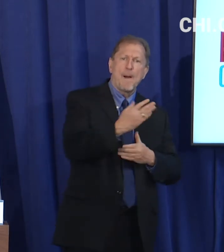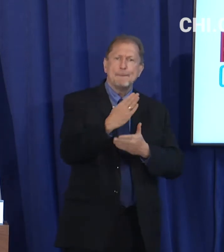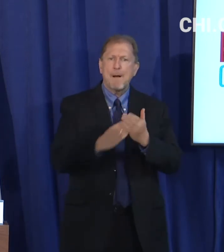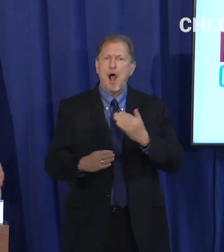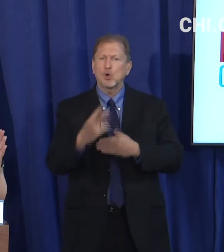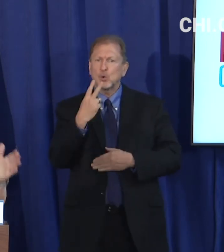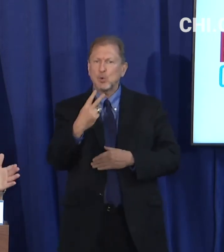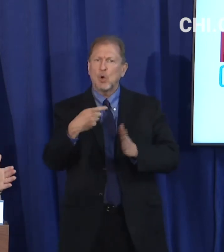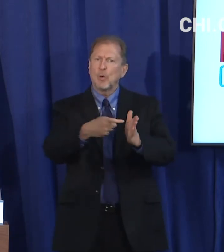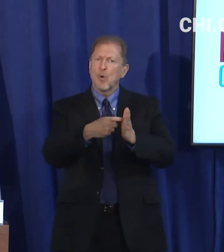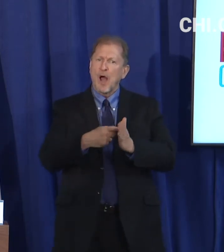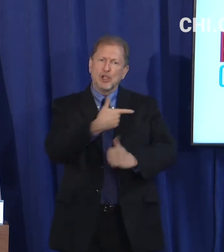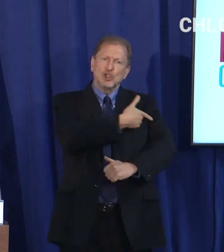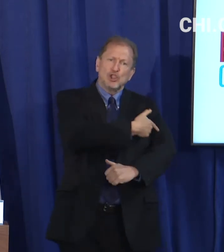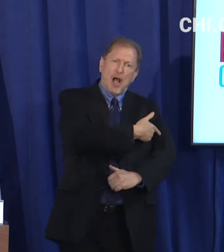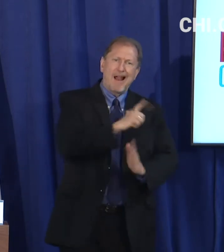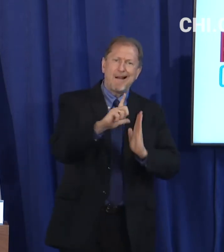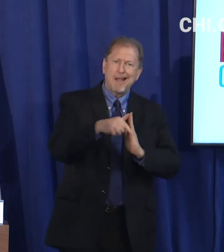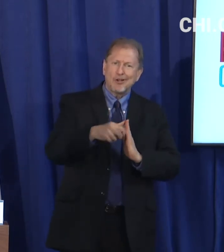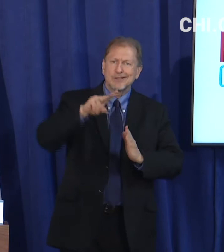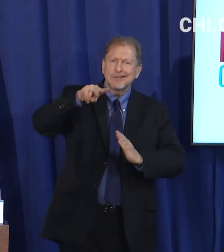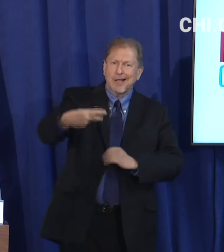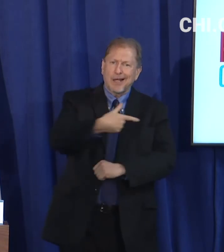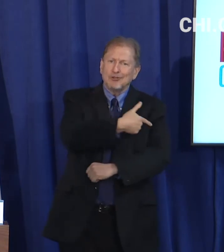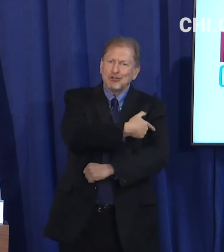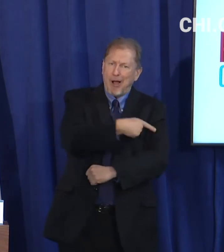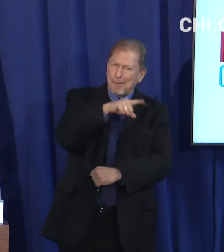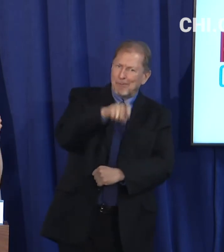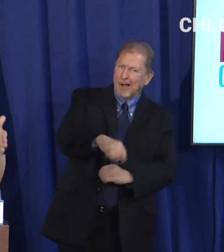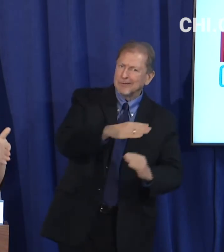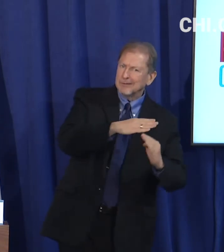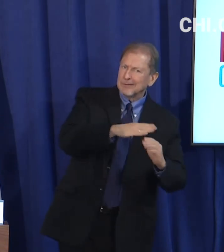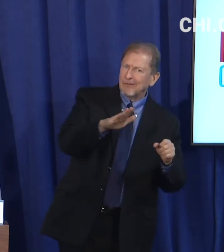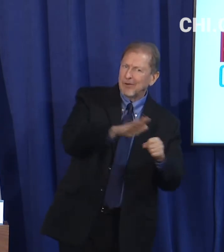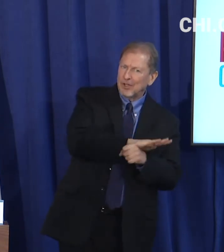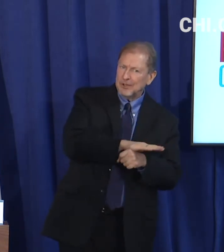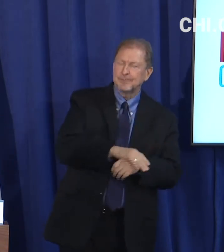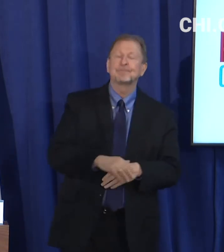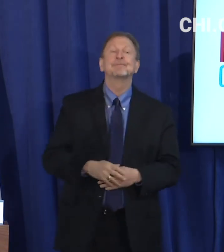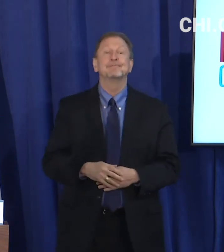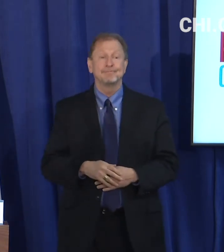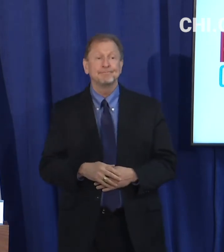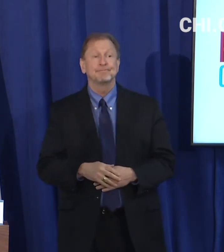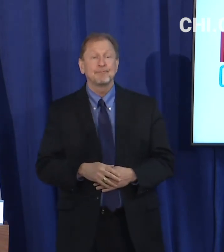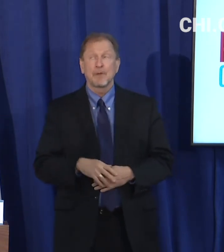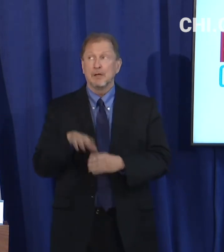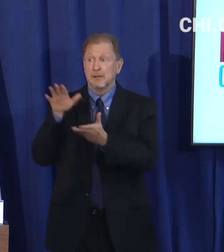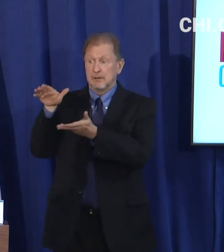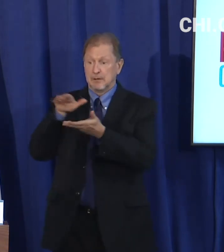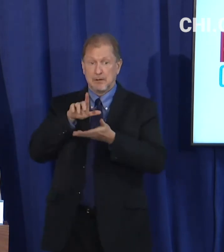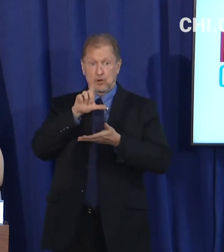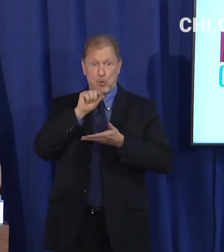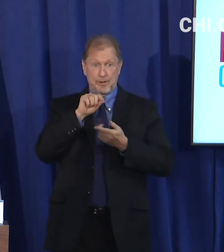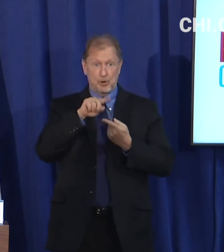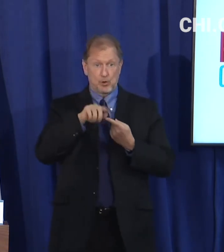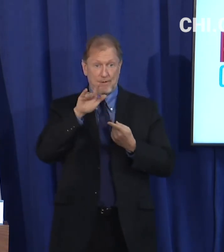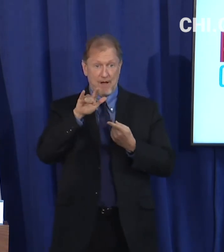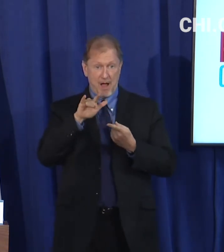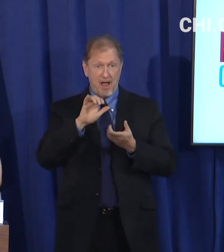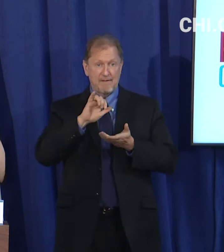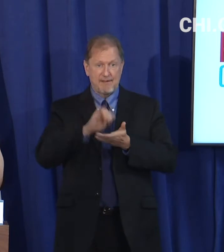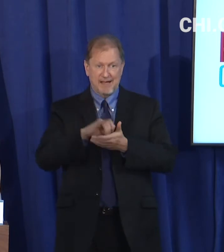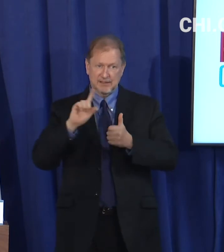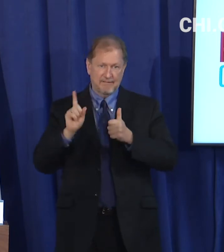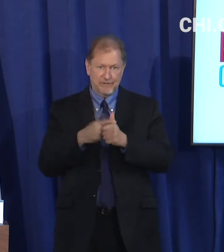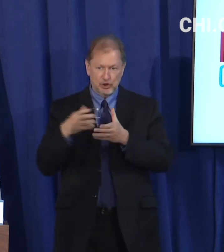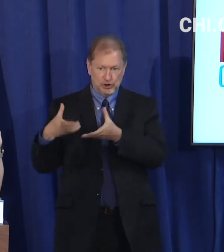So the 20 to 25,000 is the number of first doses that we would expect to give. And there's already,